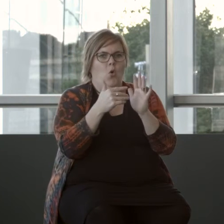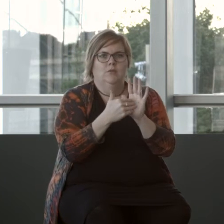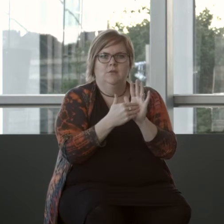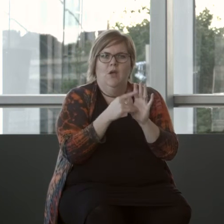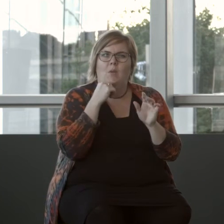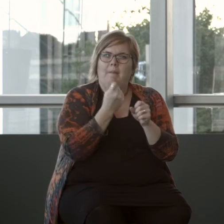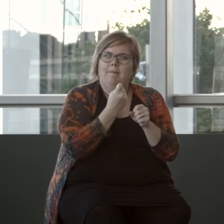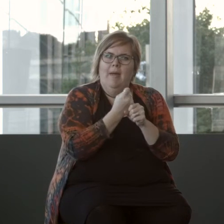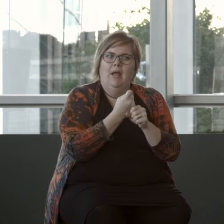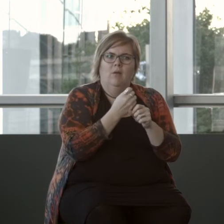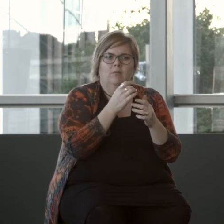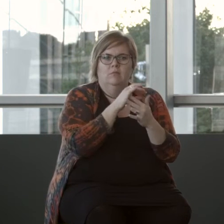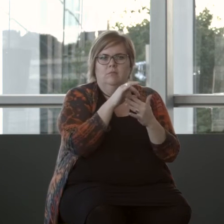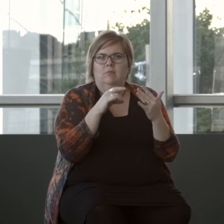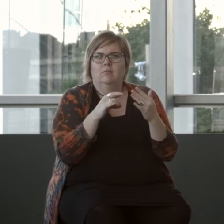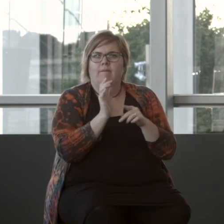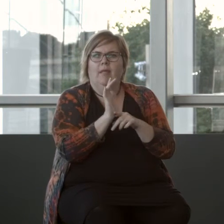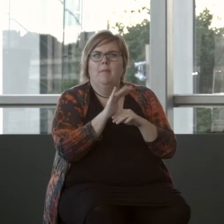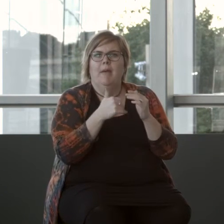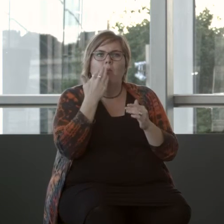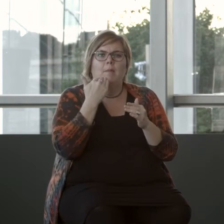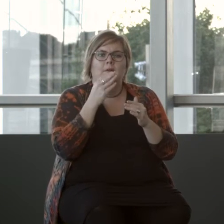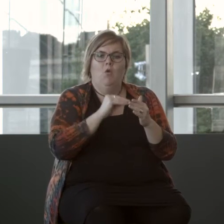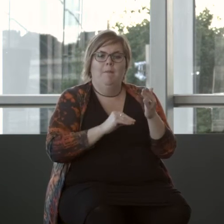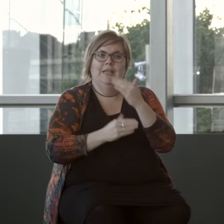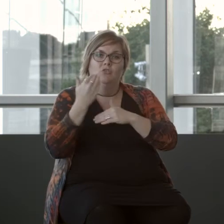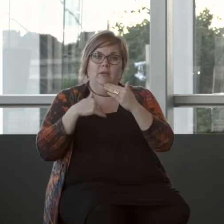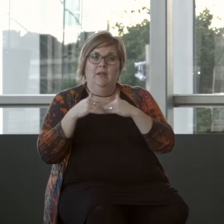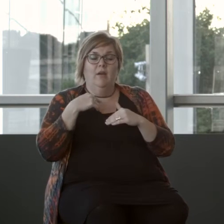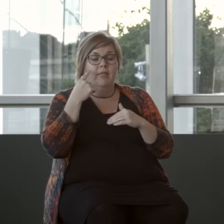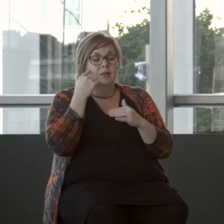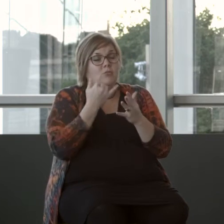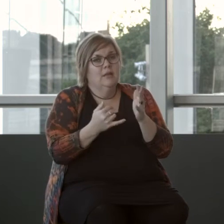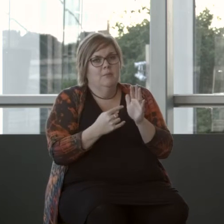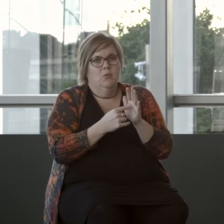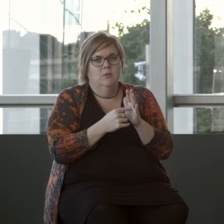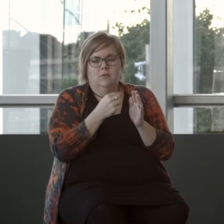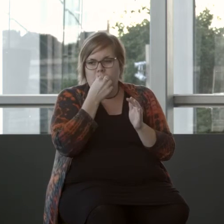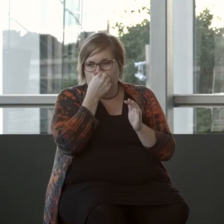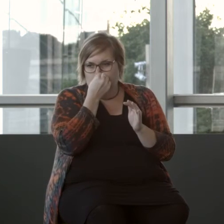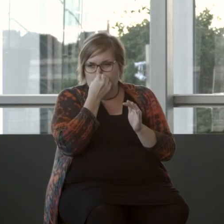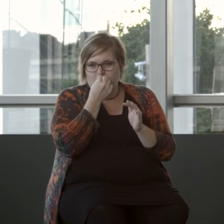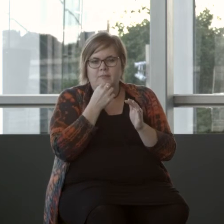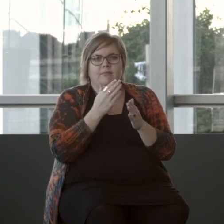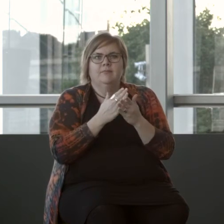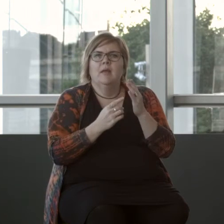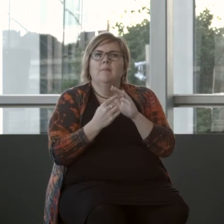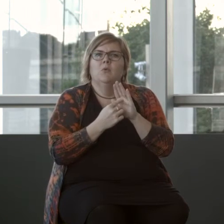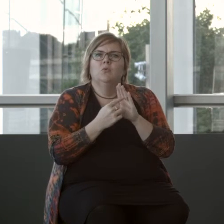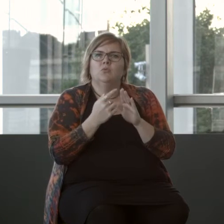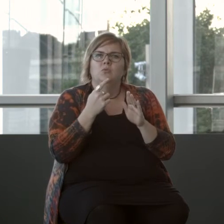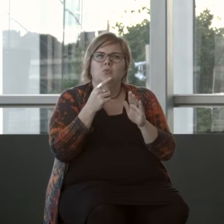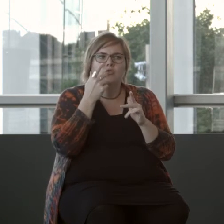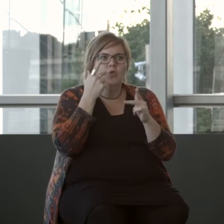all these films about women from history, because I think it's really important to fill those gaps and show some of